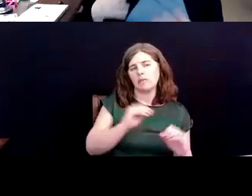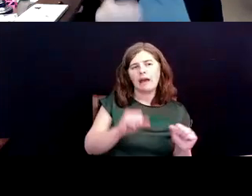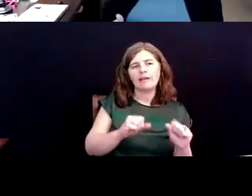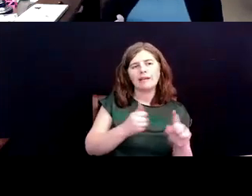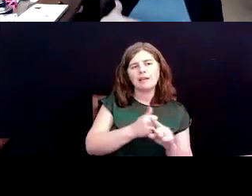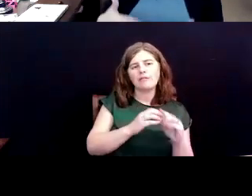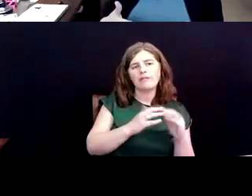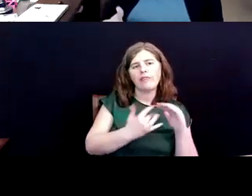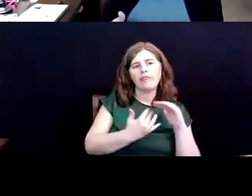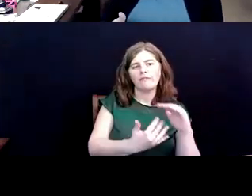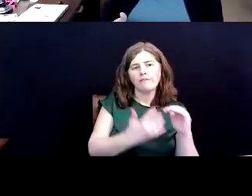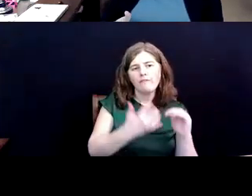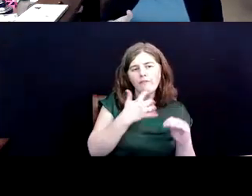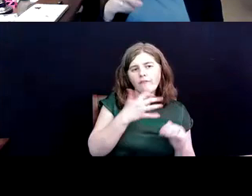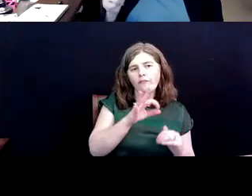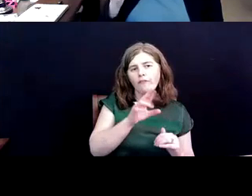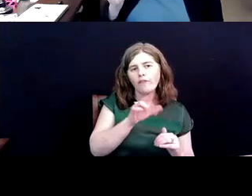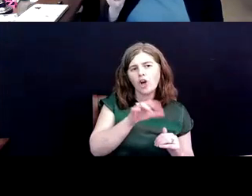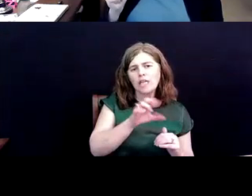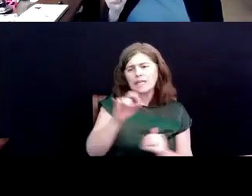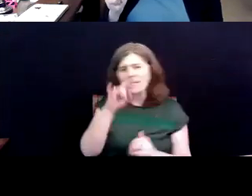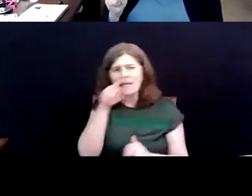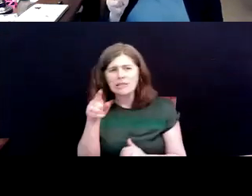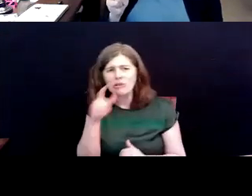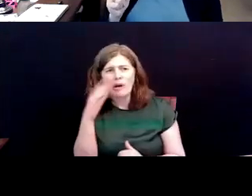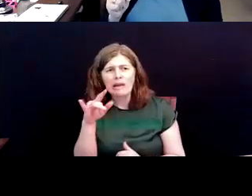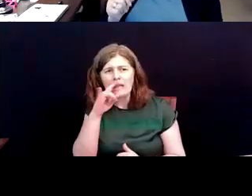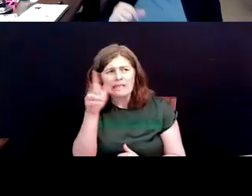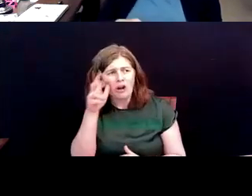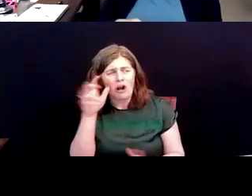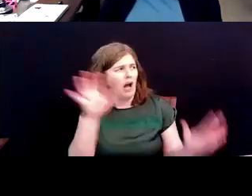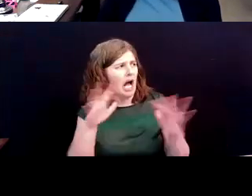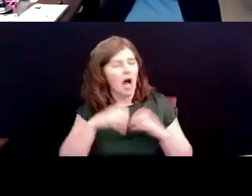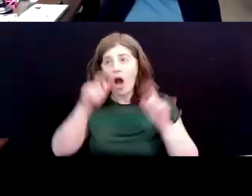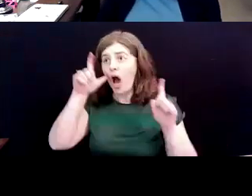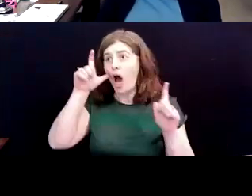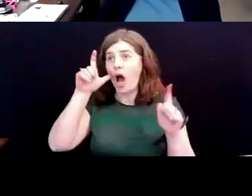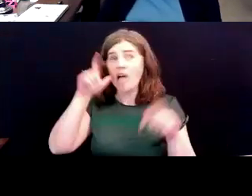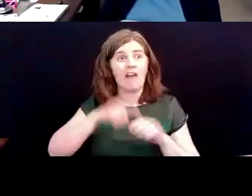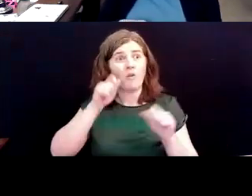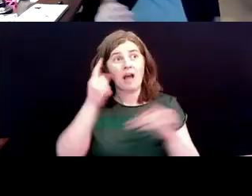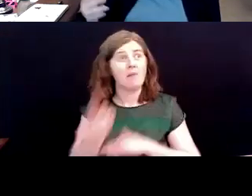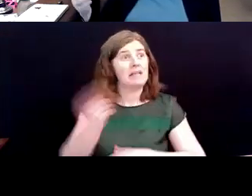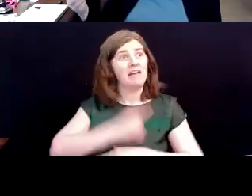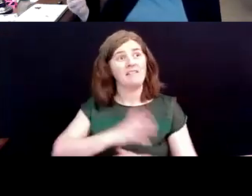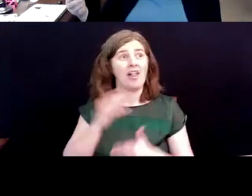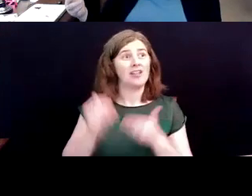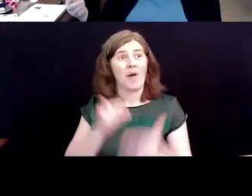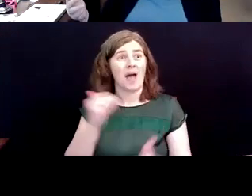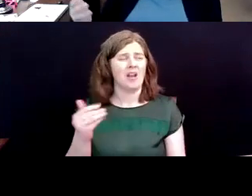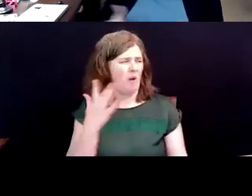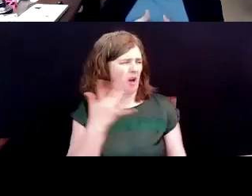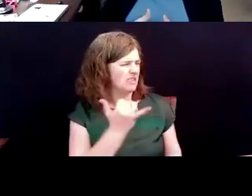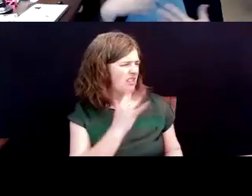Kids don't always understand that. So that furnace kicks on and they're like, okay, it's time for the day. Let's go, mom. What the heck? Why are you still in